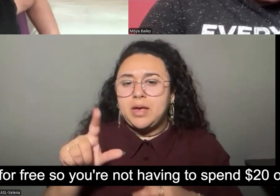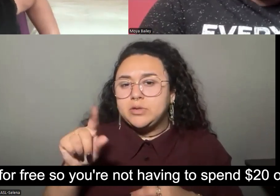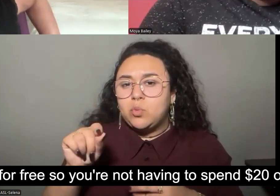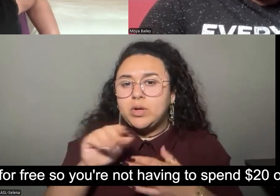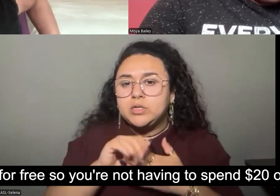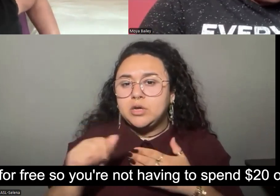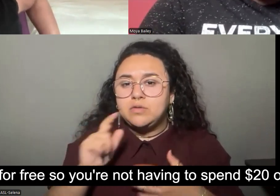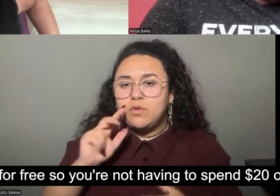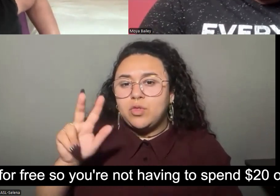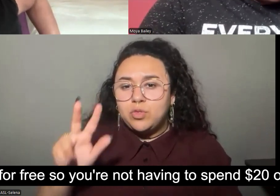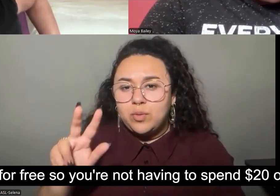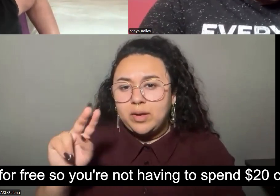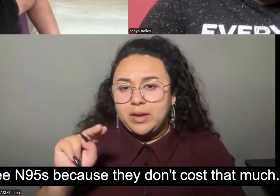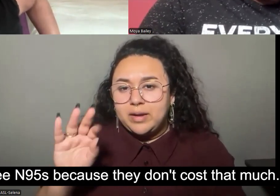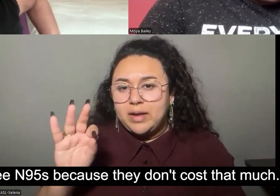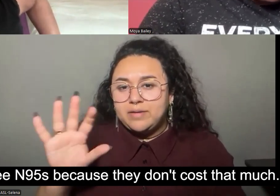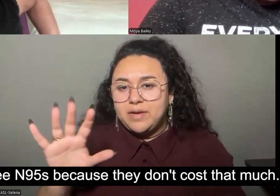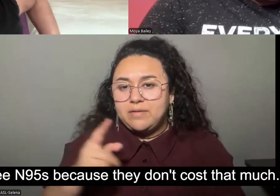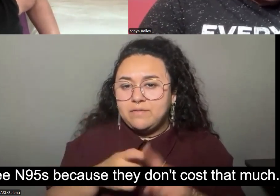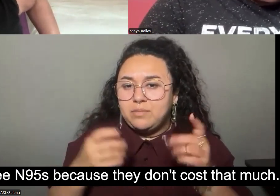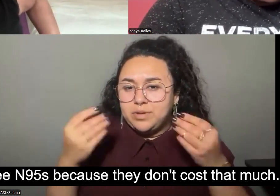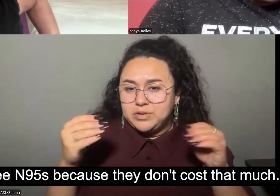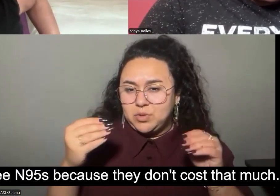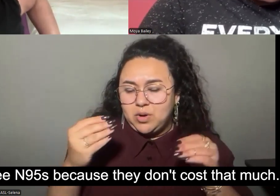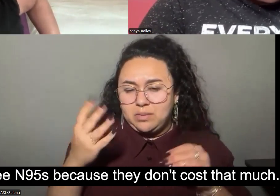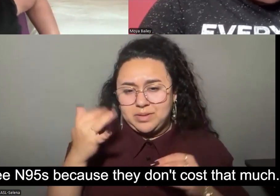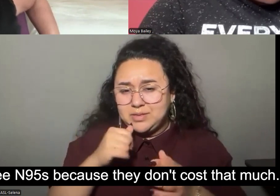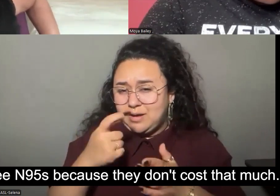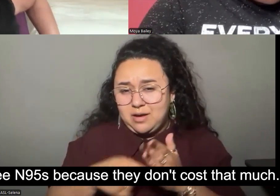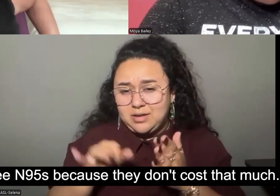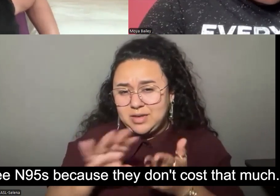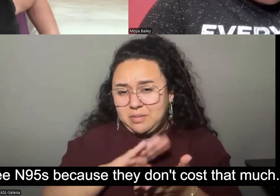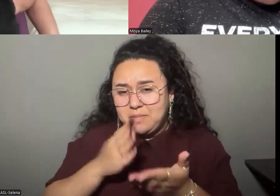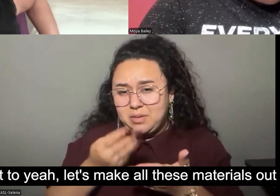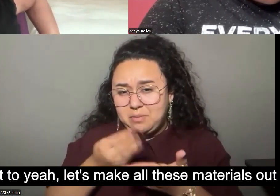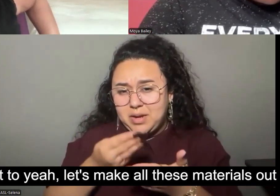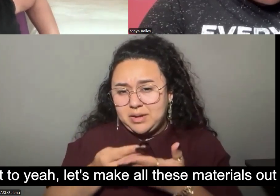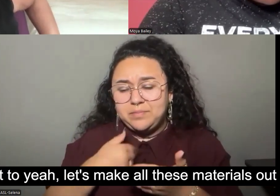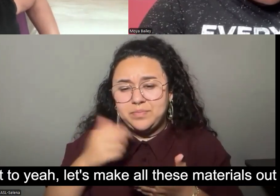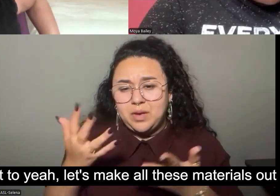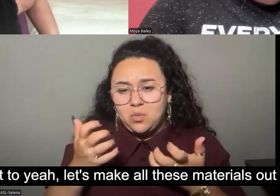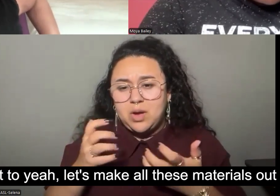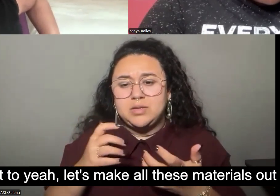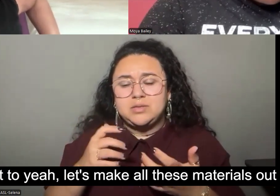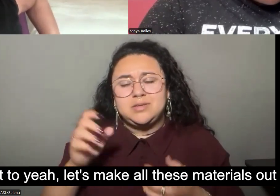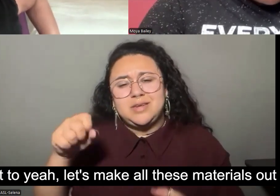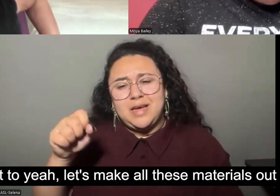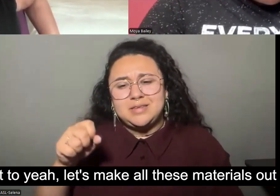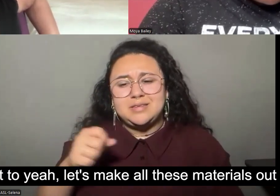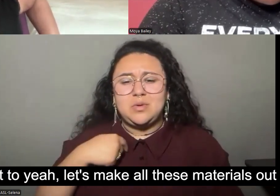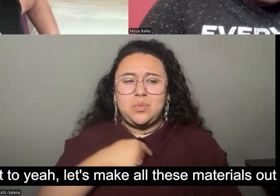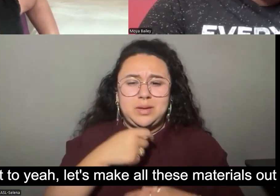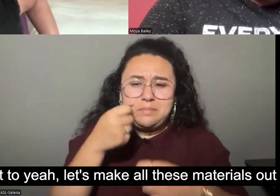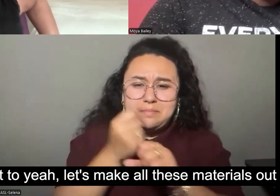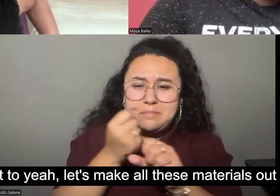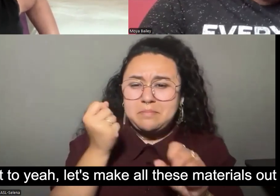if they have them, because they surely do not cost that much. And I also want a reaching towards of like, yeah, let's make them out.